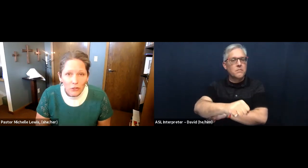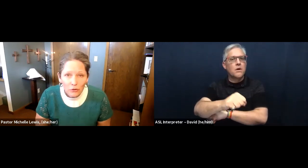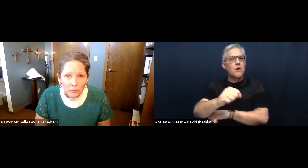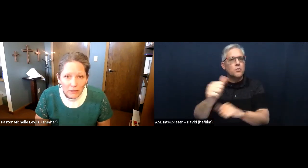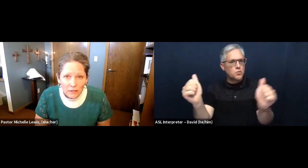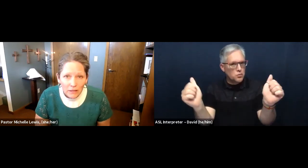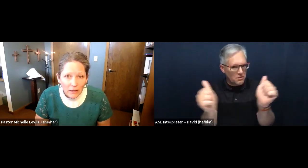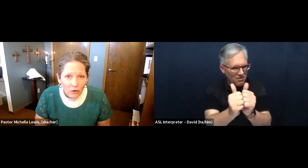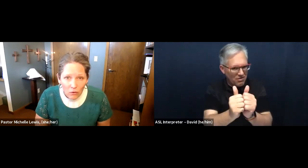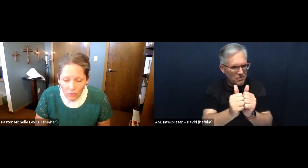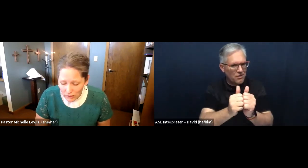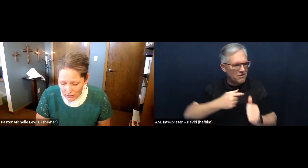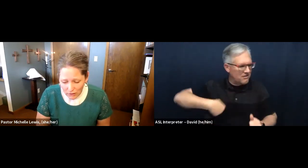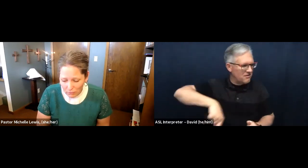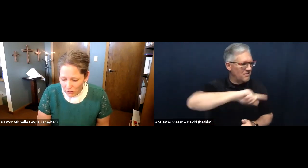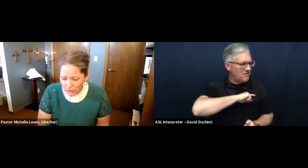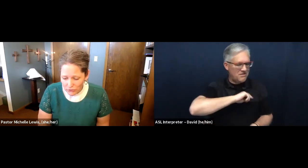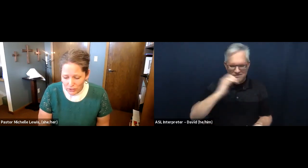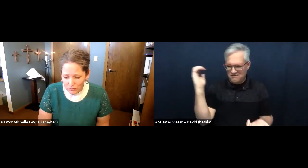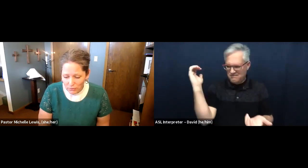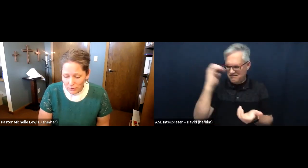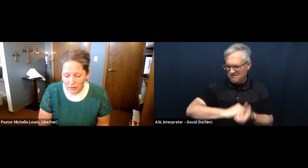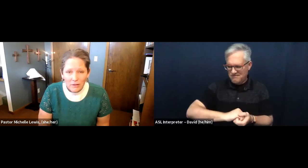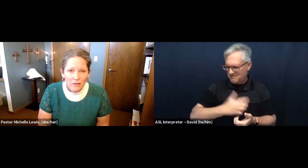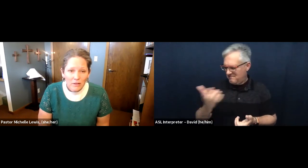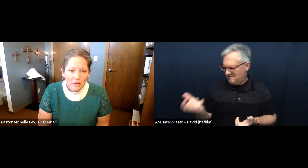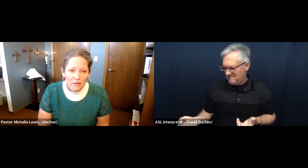This human, holy partnership,